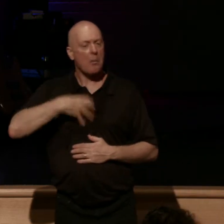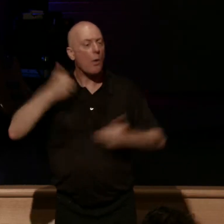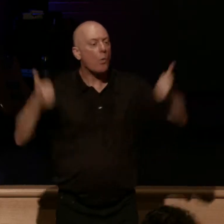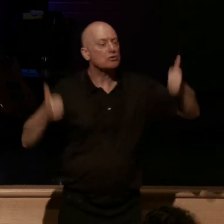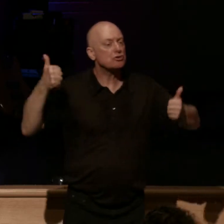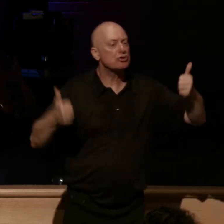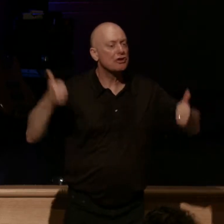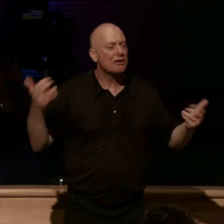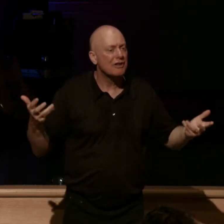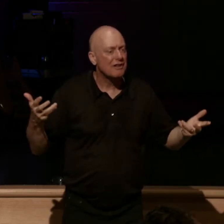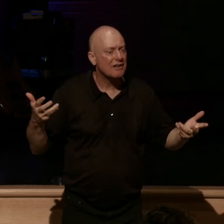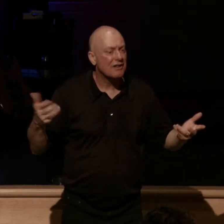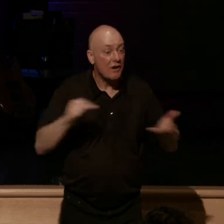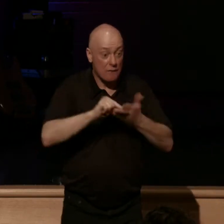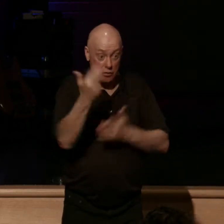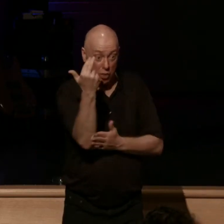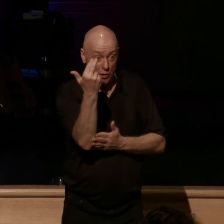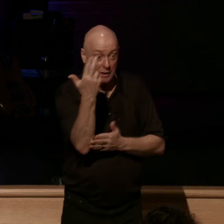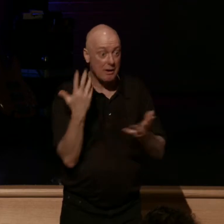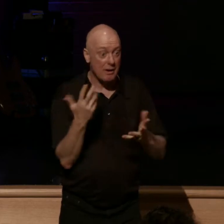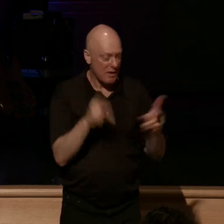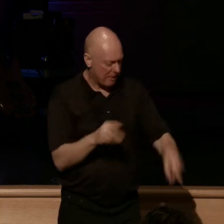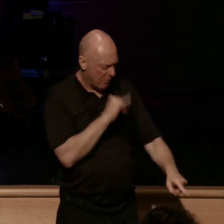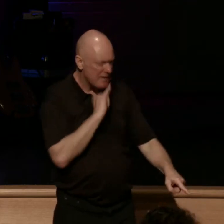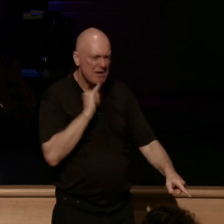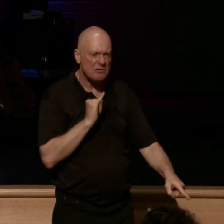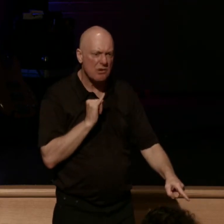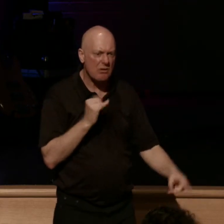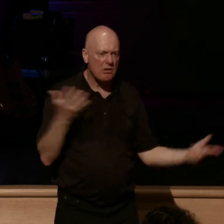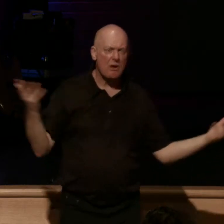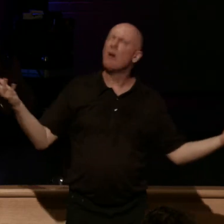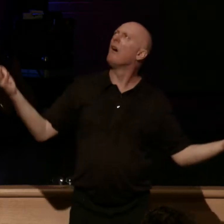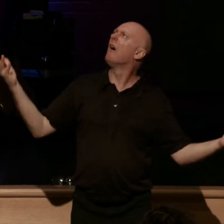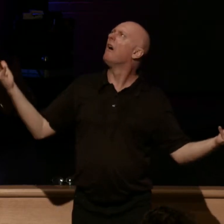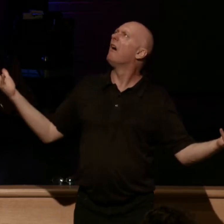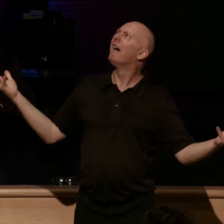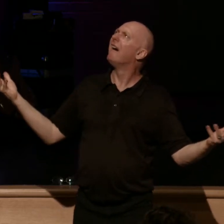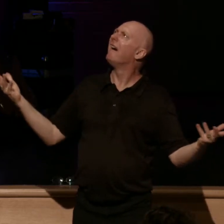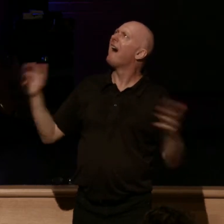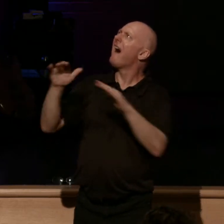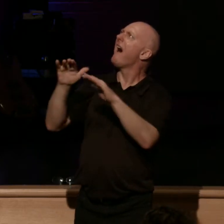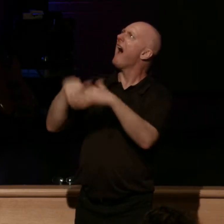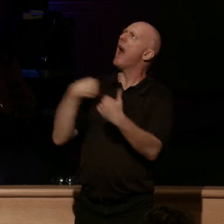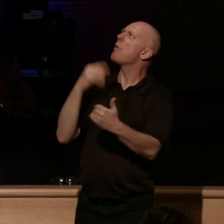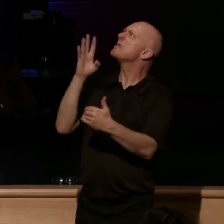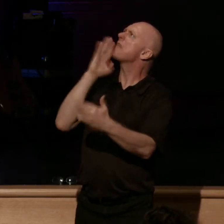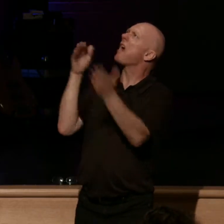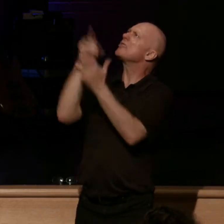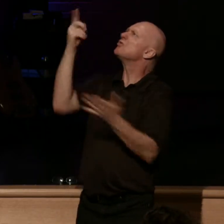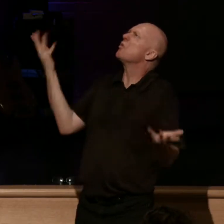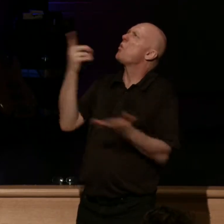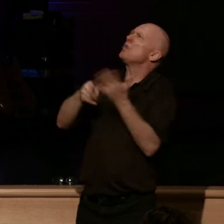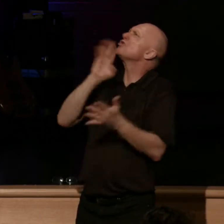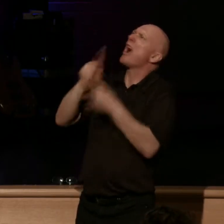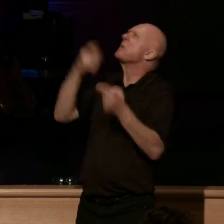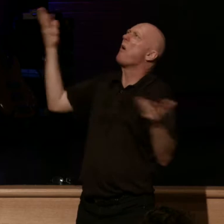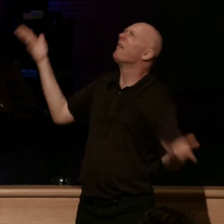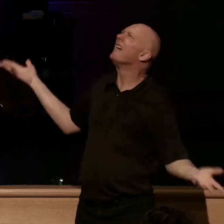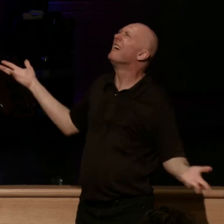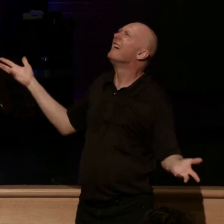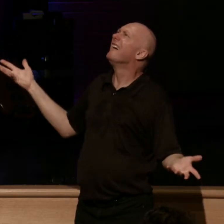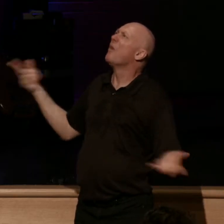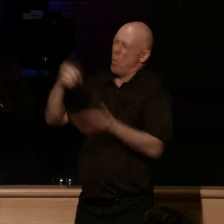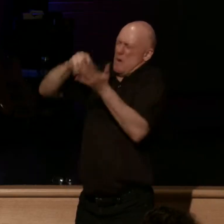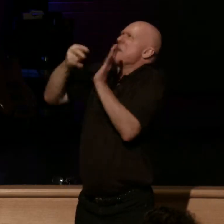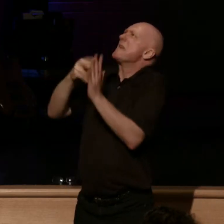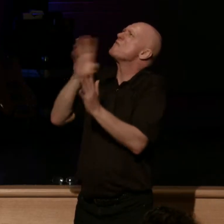Lord here. Because look at verse 13. The people, they dispute again, and they say, how have we spoken against you, God? What are you talking about? God,